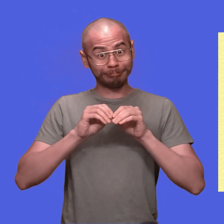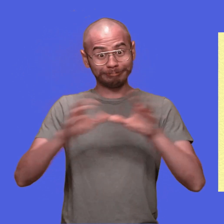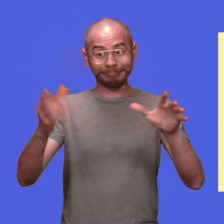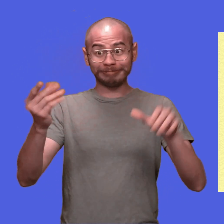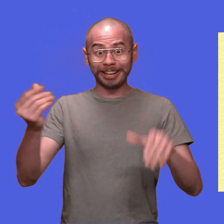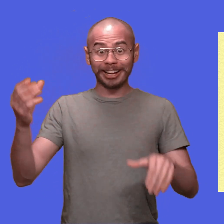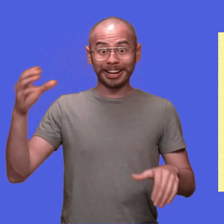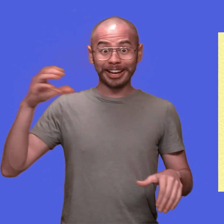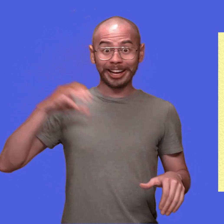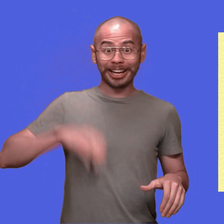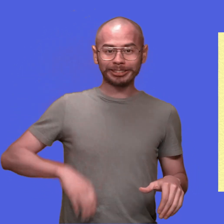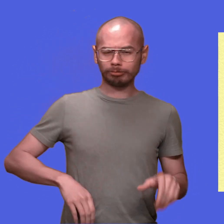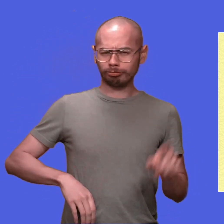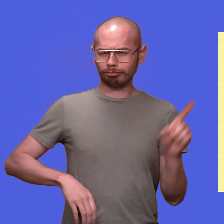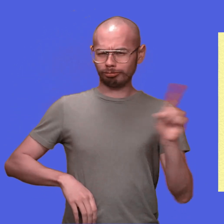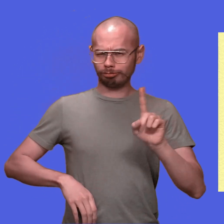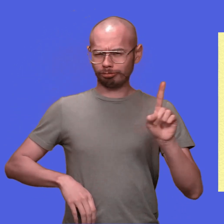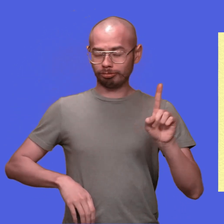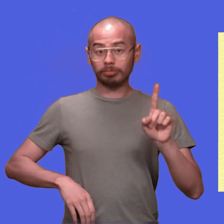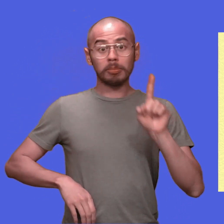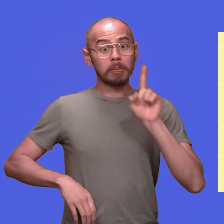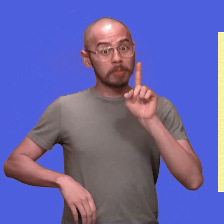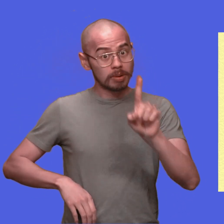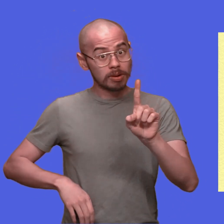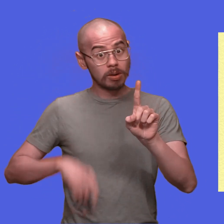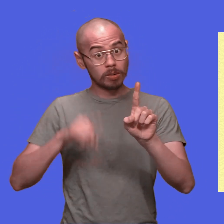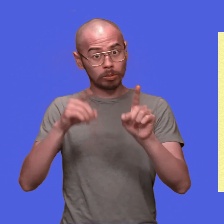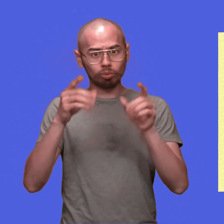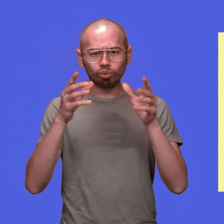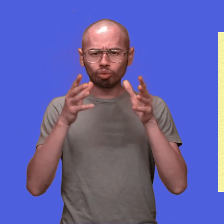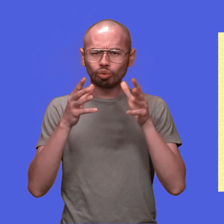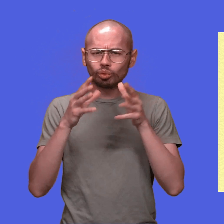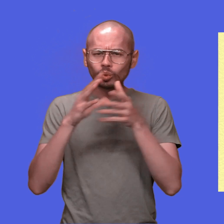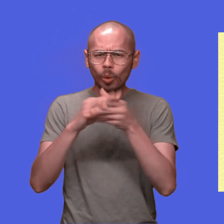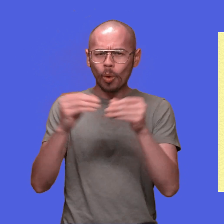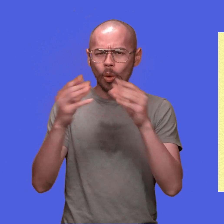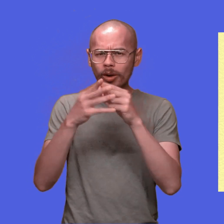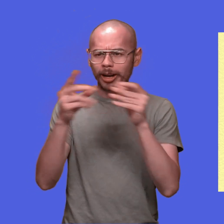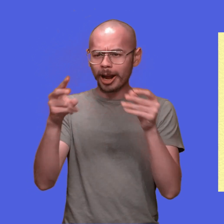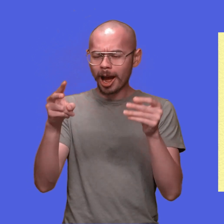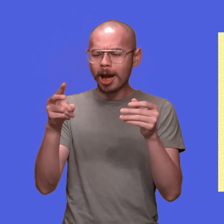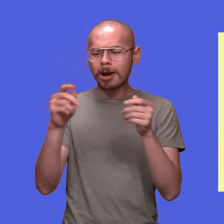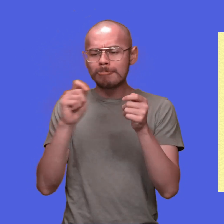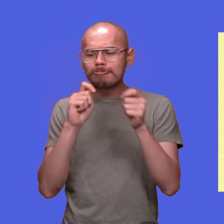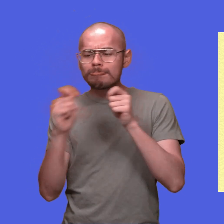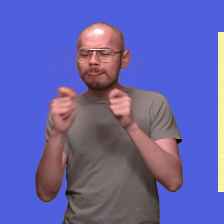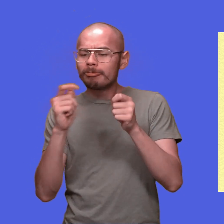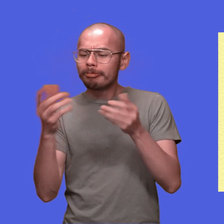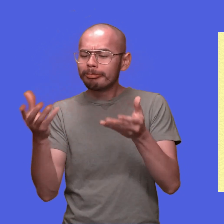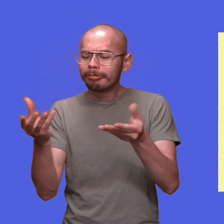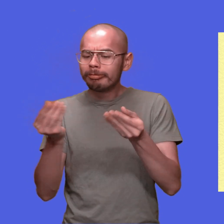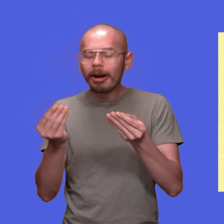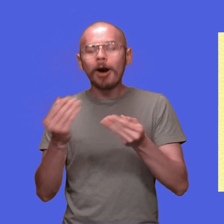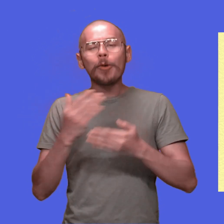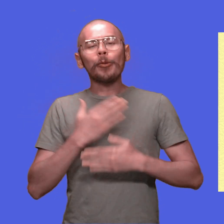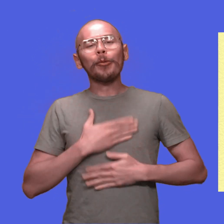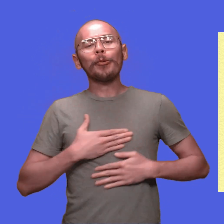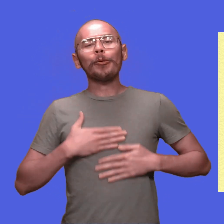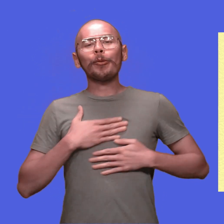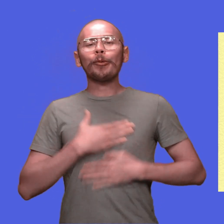CC Non-Commercial. This means you do not have permission to make modifications to the story with the integration of selling